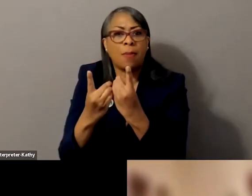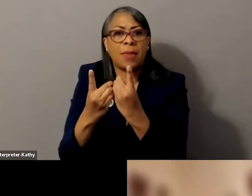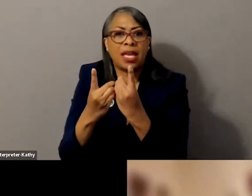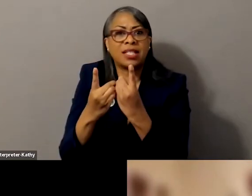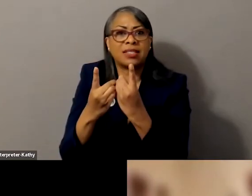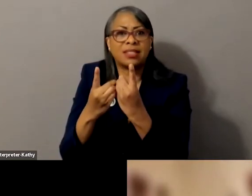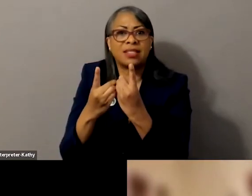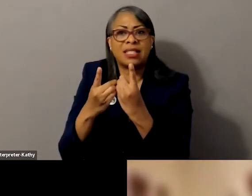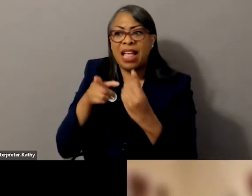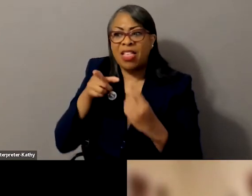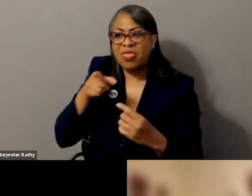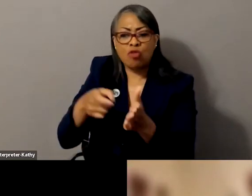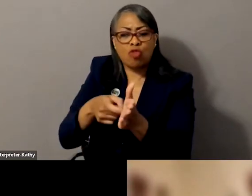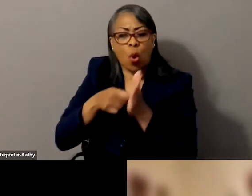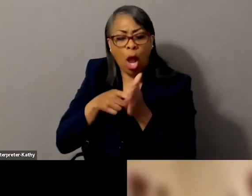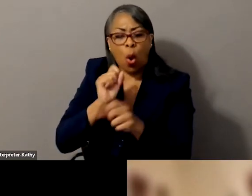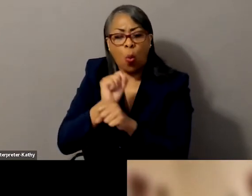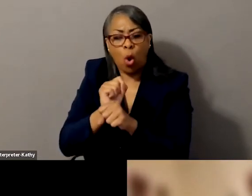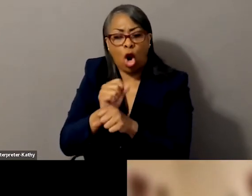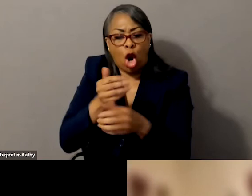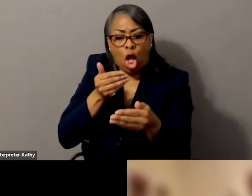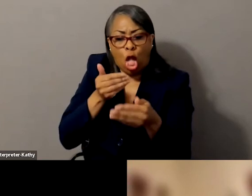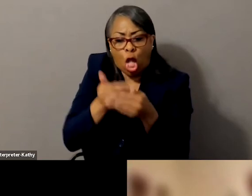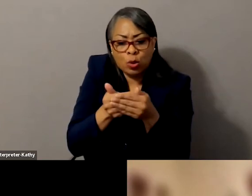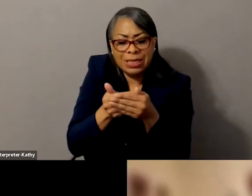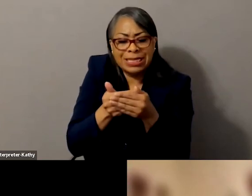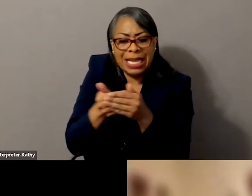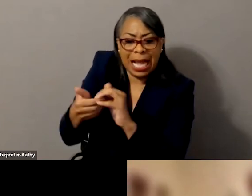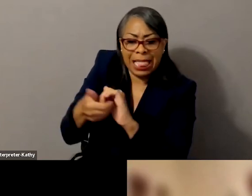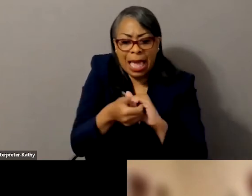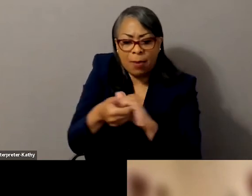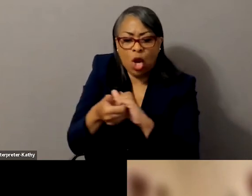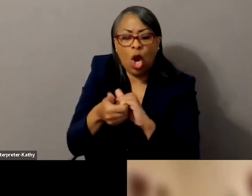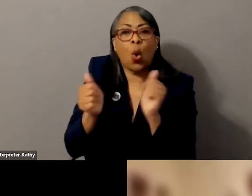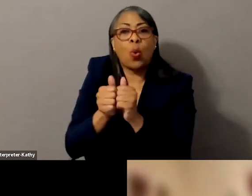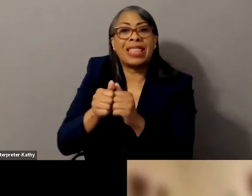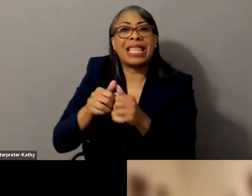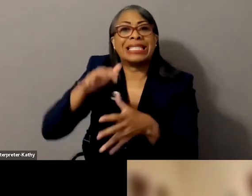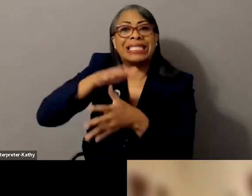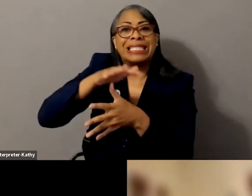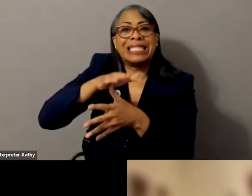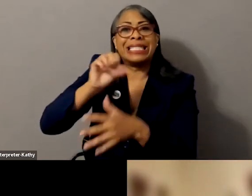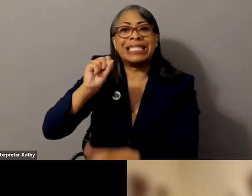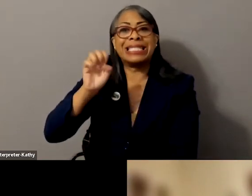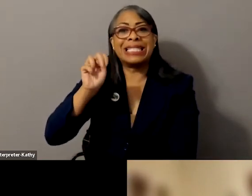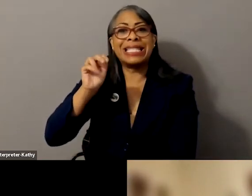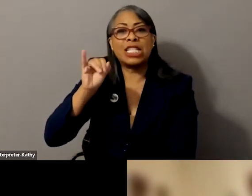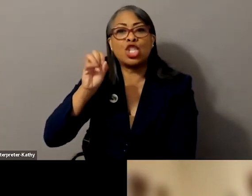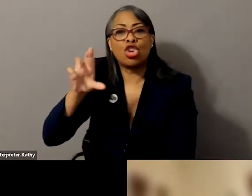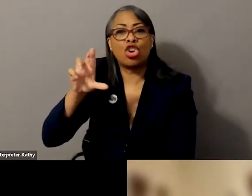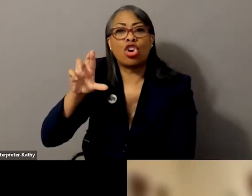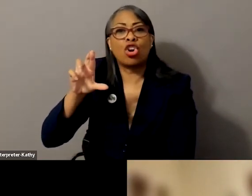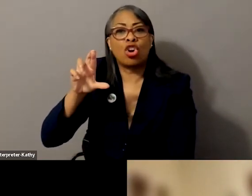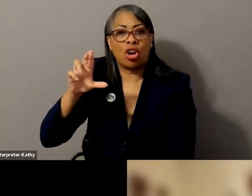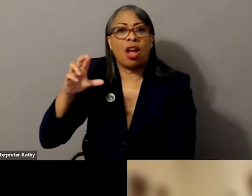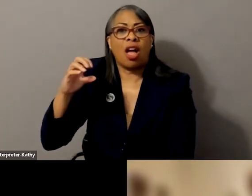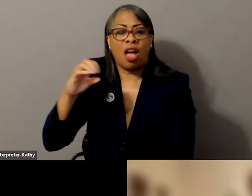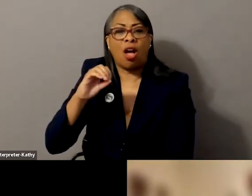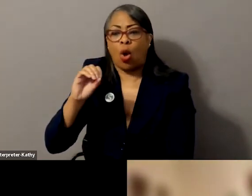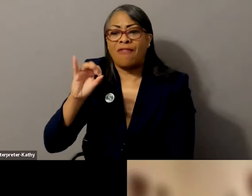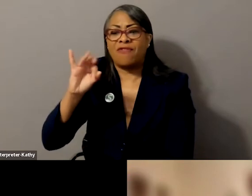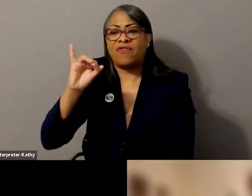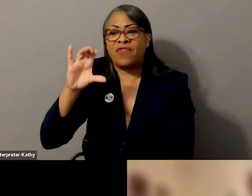work closely and collaboratively with senior officials elsewhere in the department